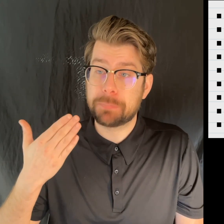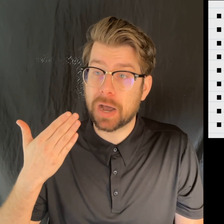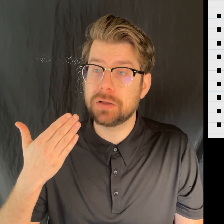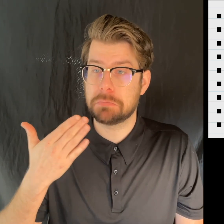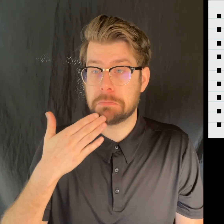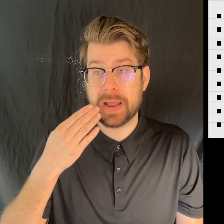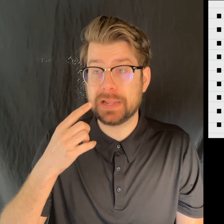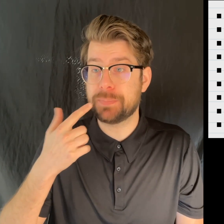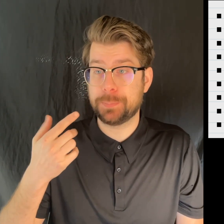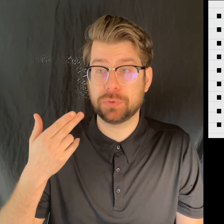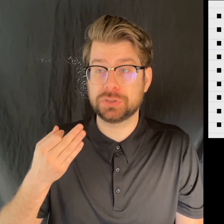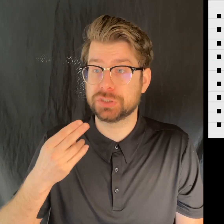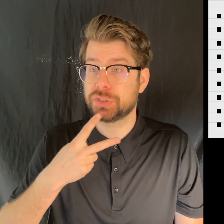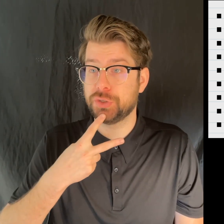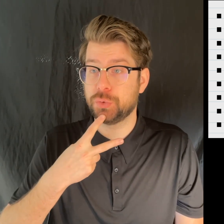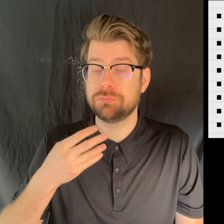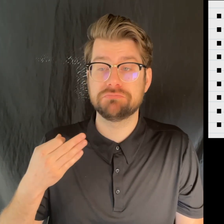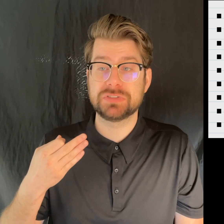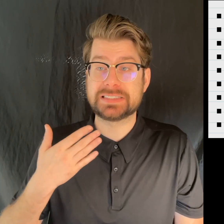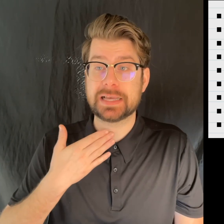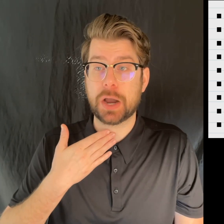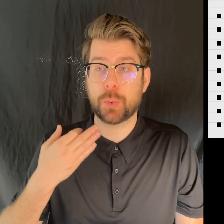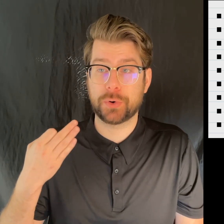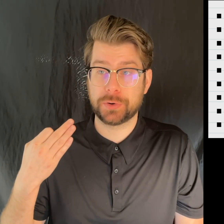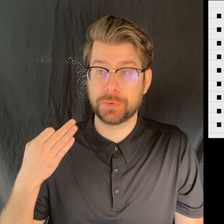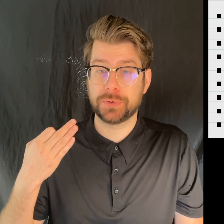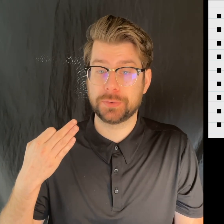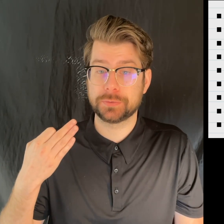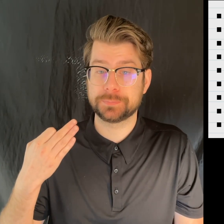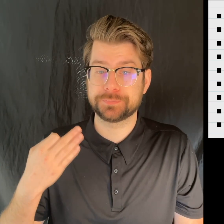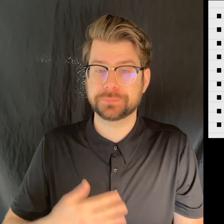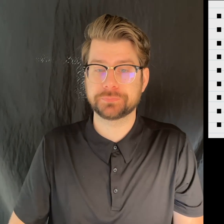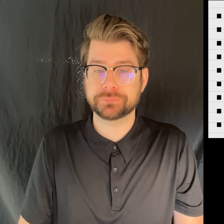But many people just cue sour.